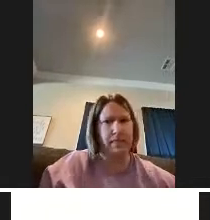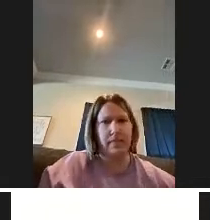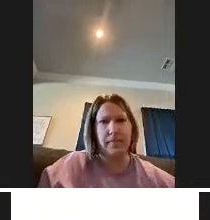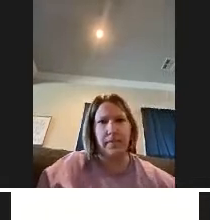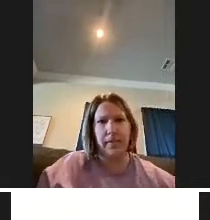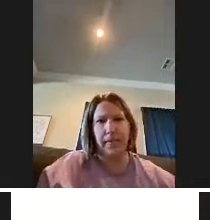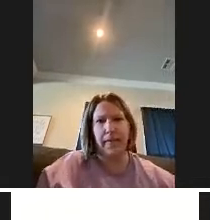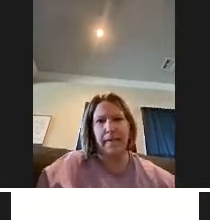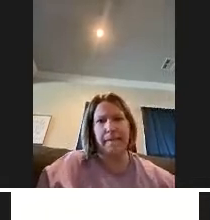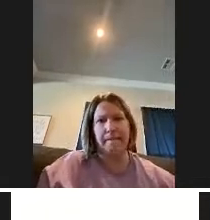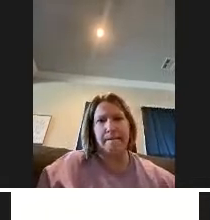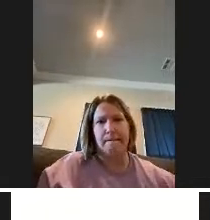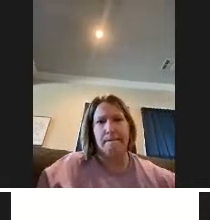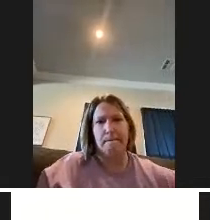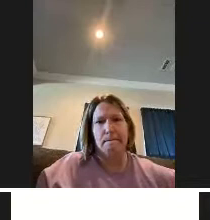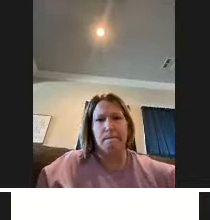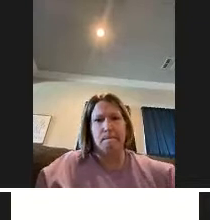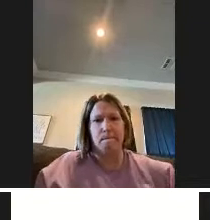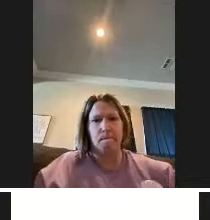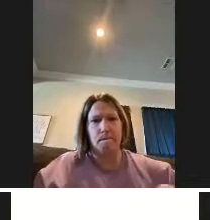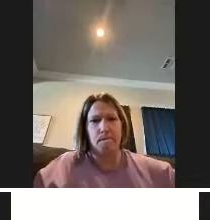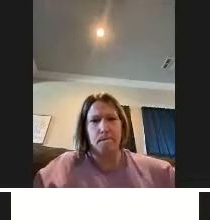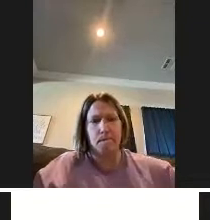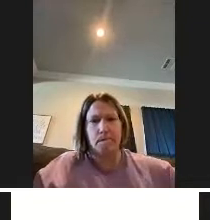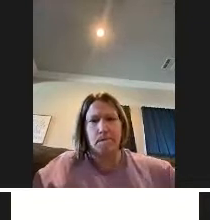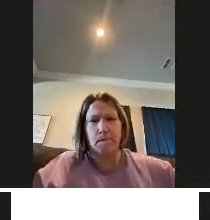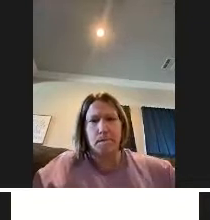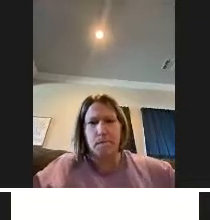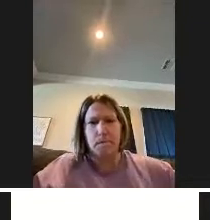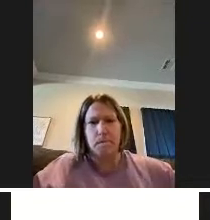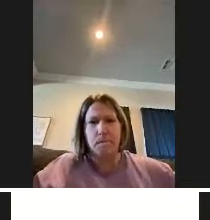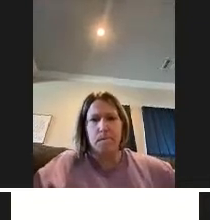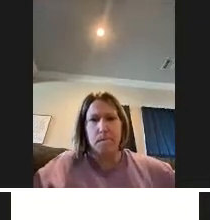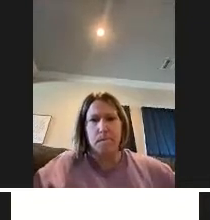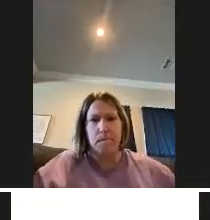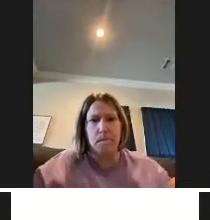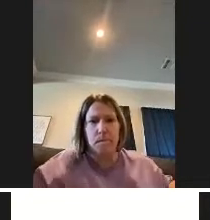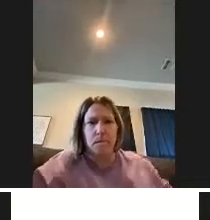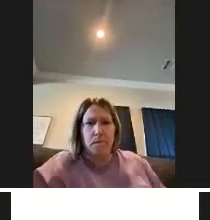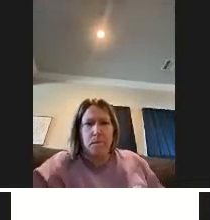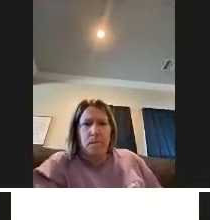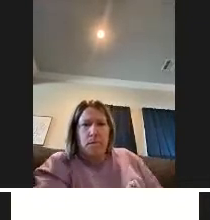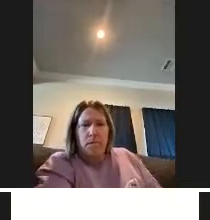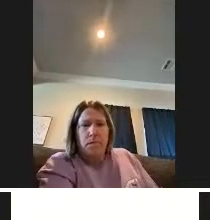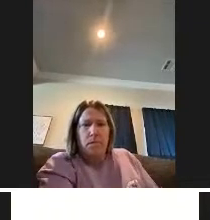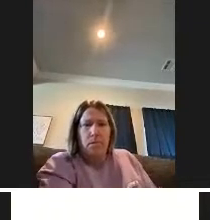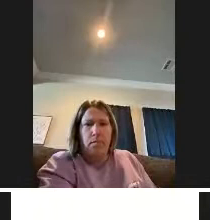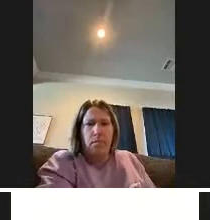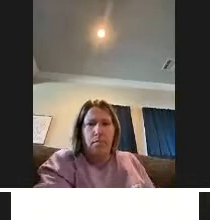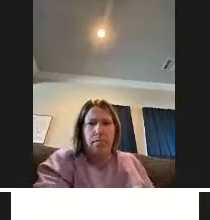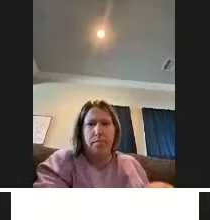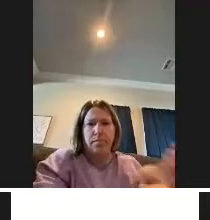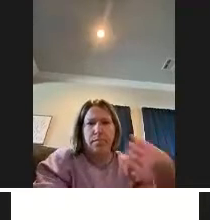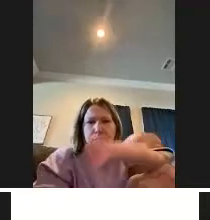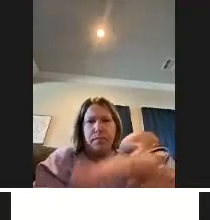said that the bill was tabled. And for those who may have not been on the committee meeting, House Bill 91 was something that